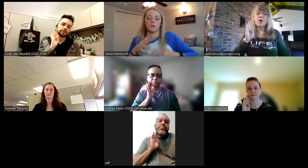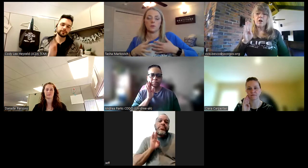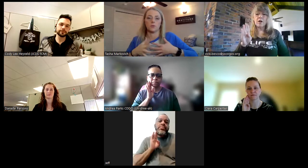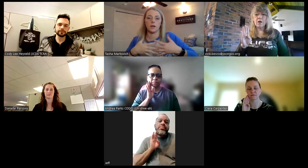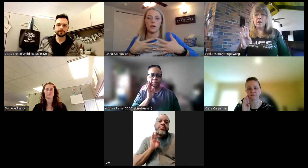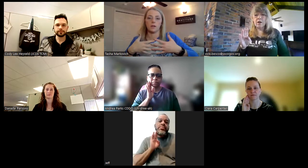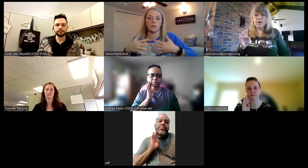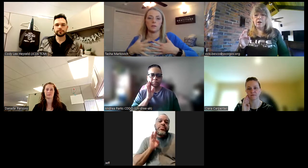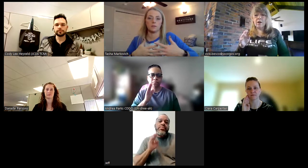gray.